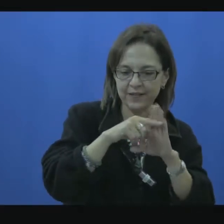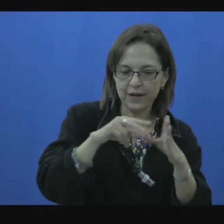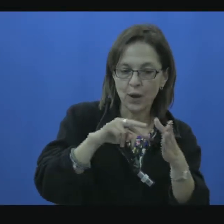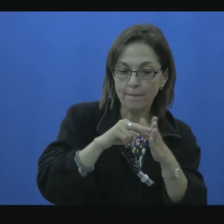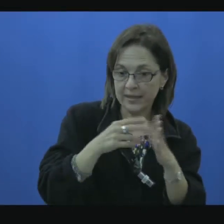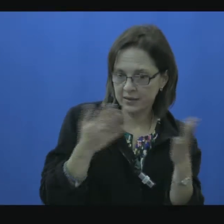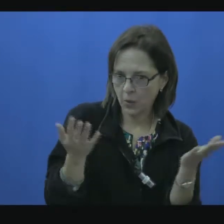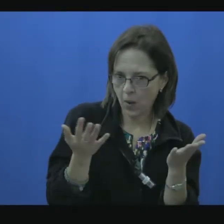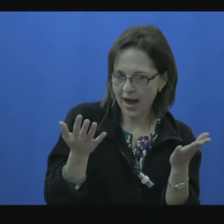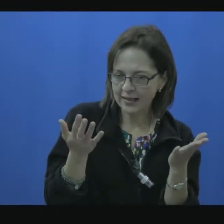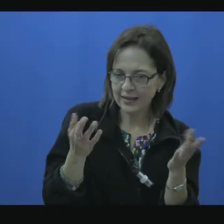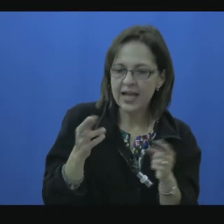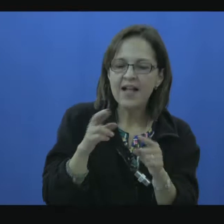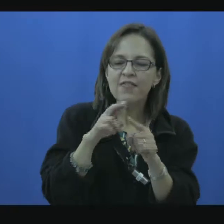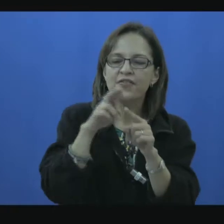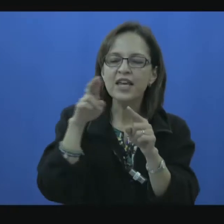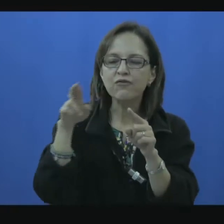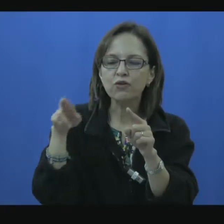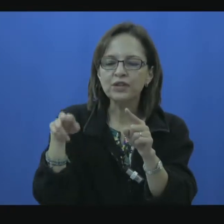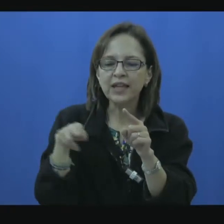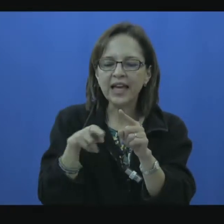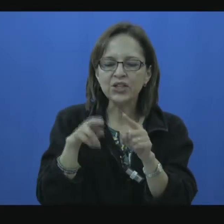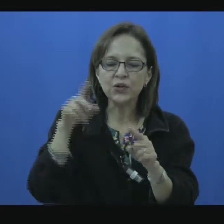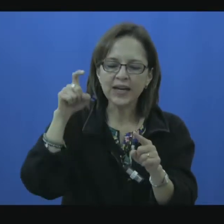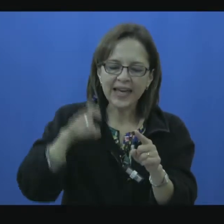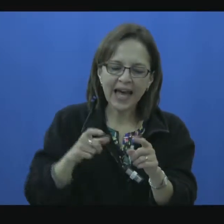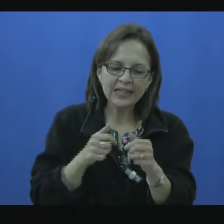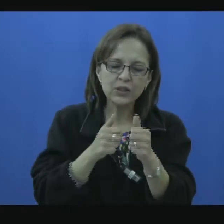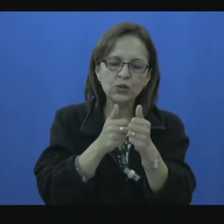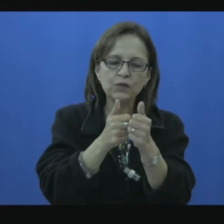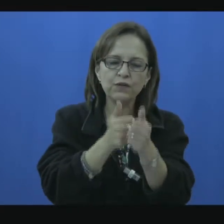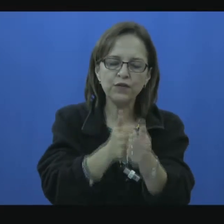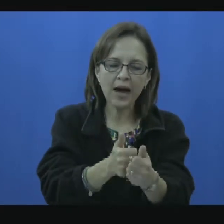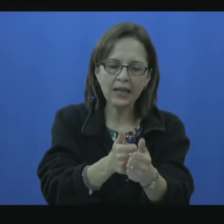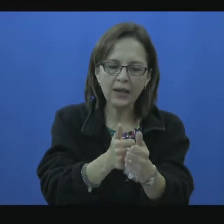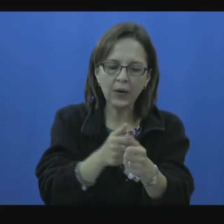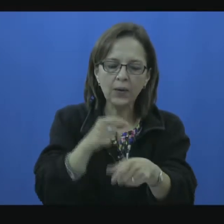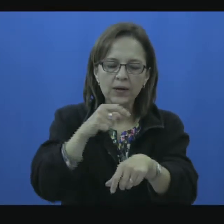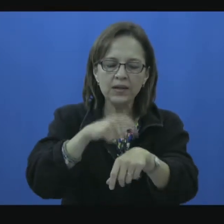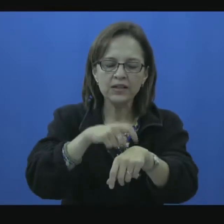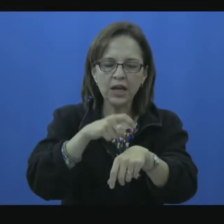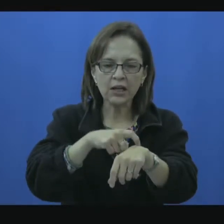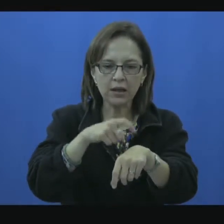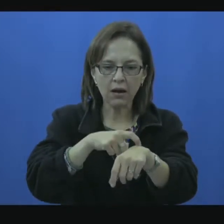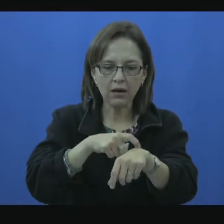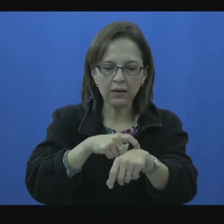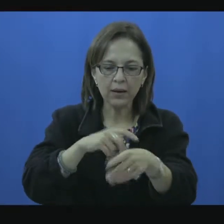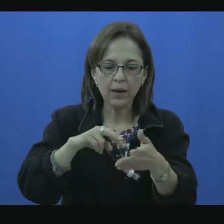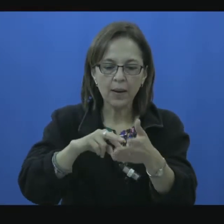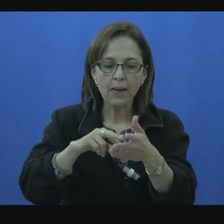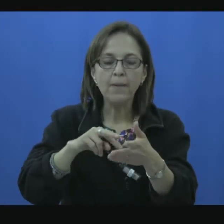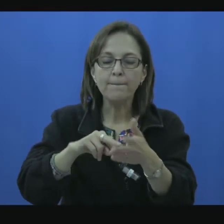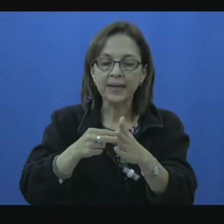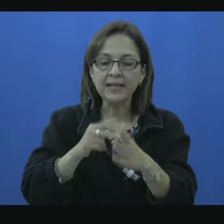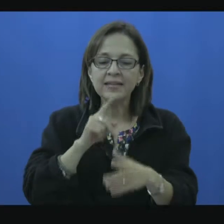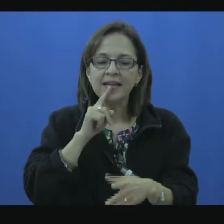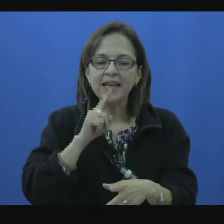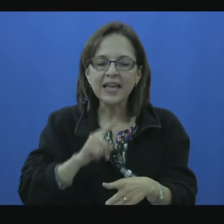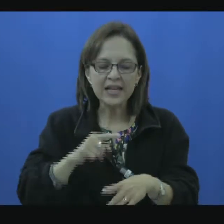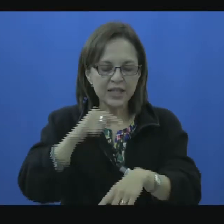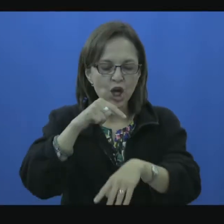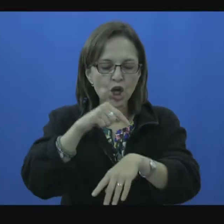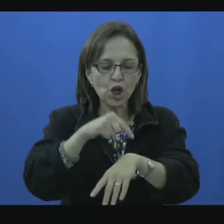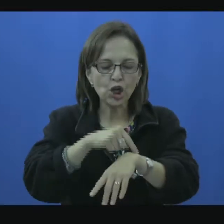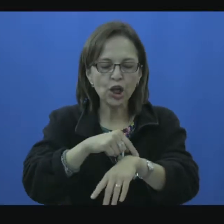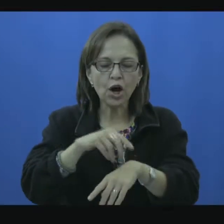negative. Means what? The rotation has to follow the clock. Means